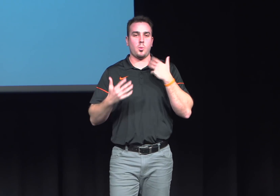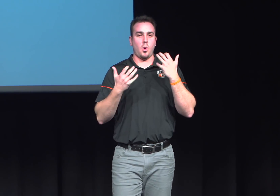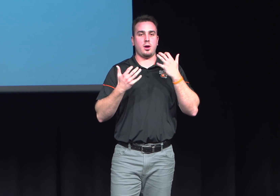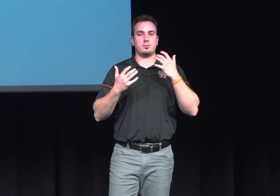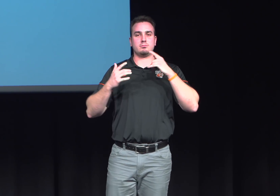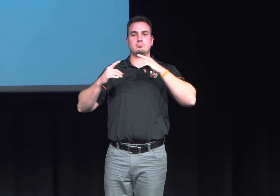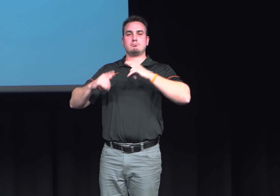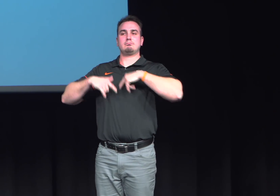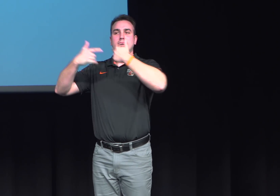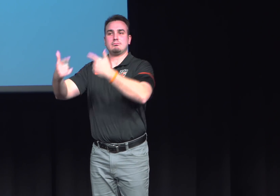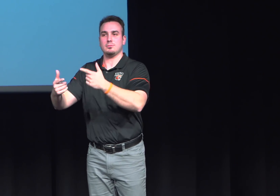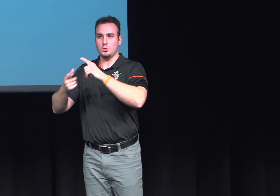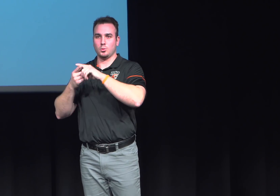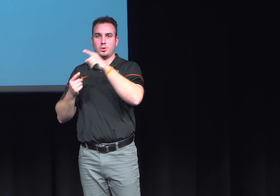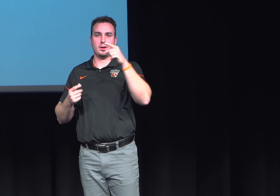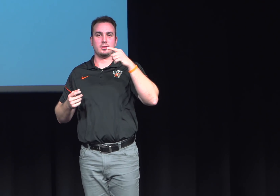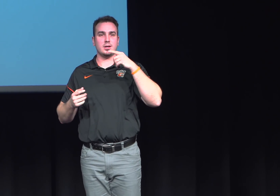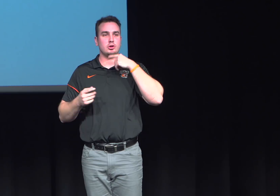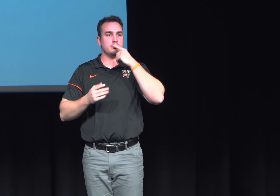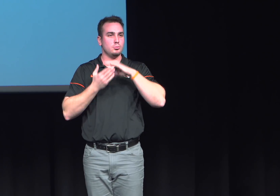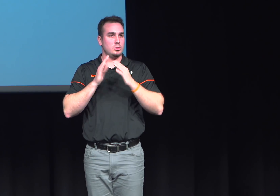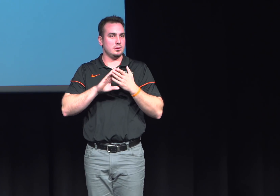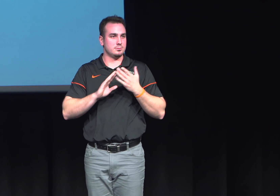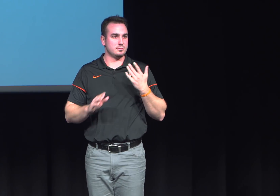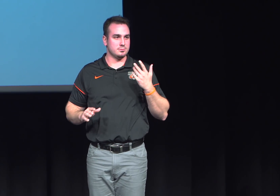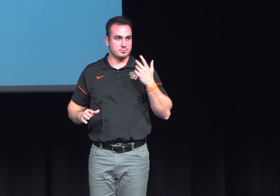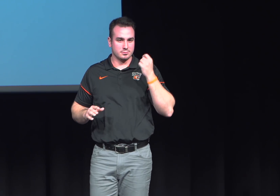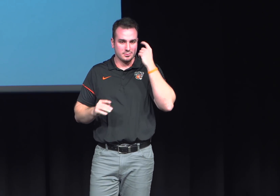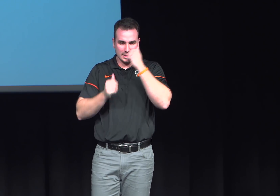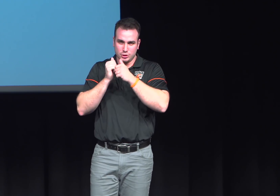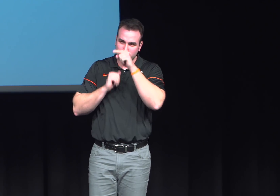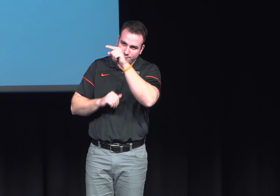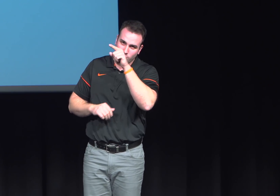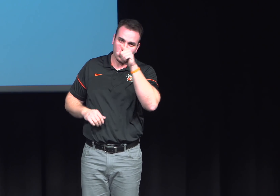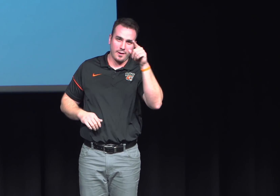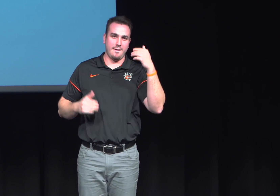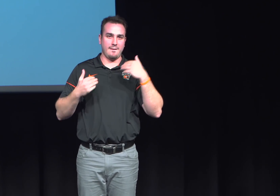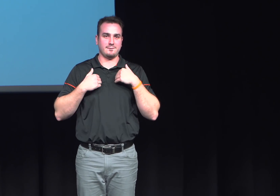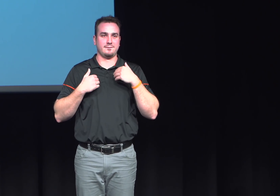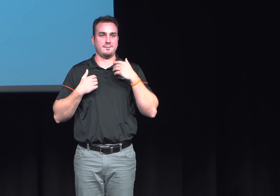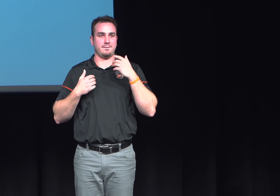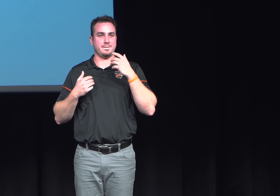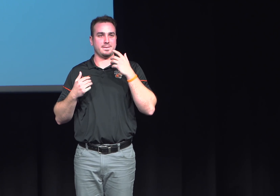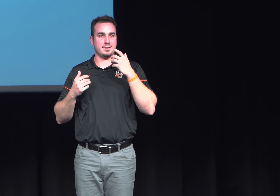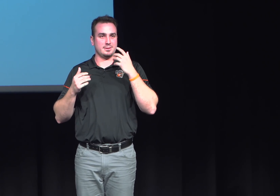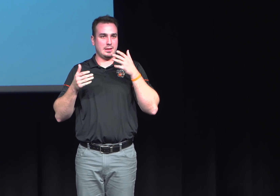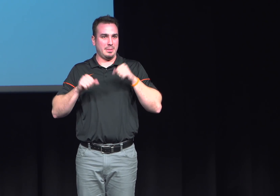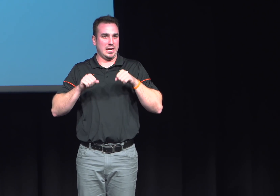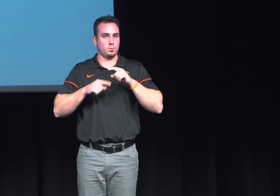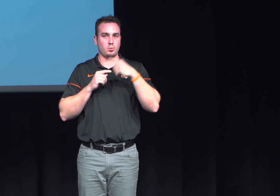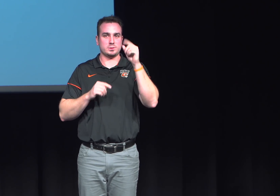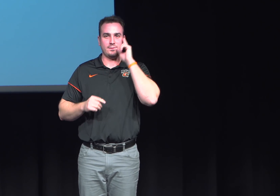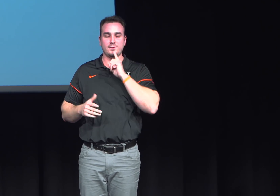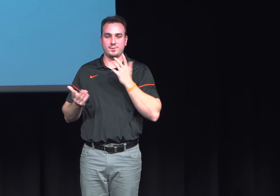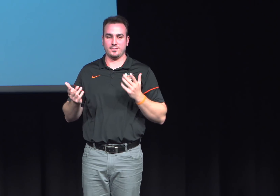and everything feels better. So I want to pass this on to the hearing community here. Each one of you has the ability to go deaf.